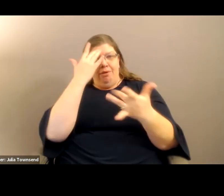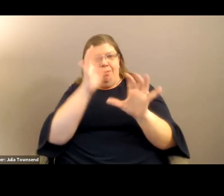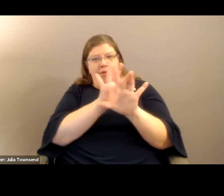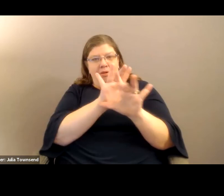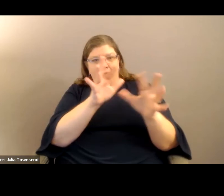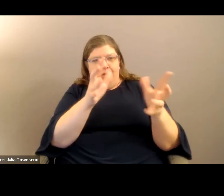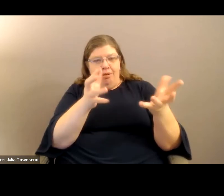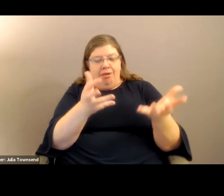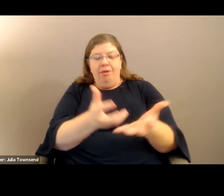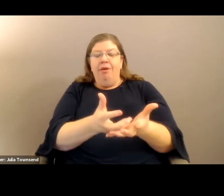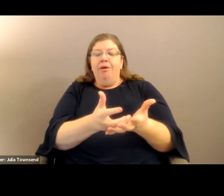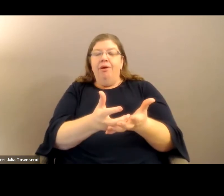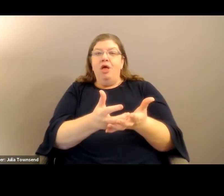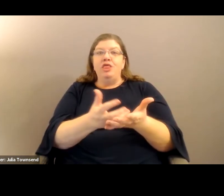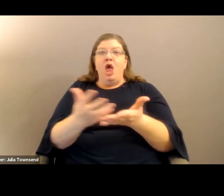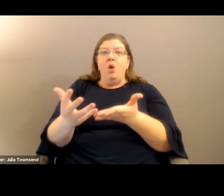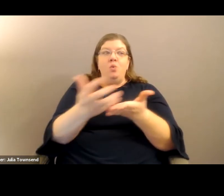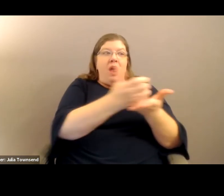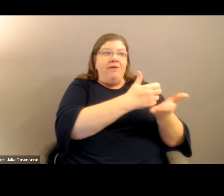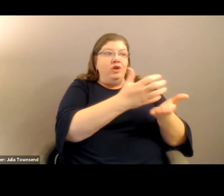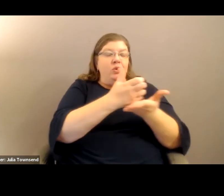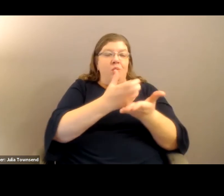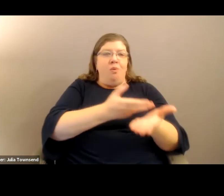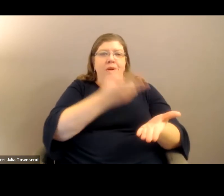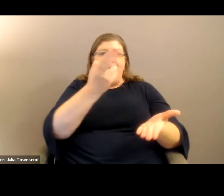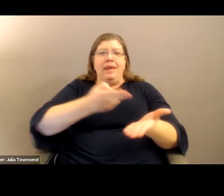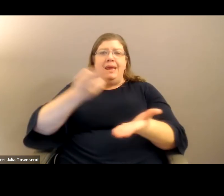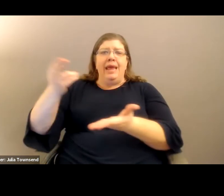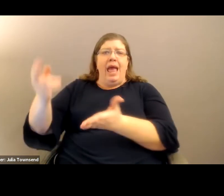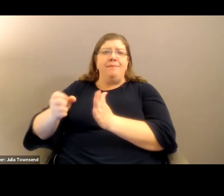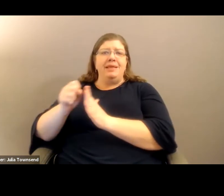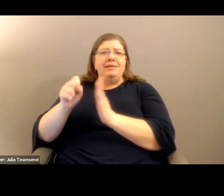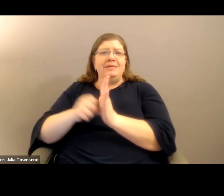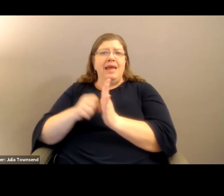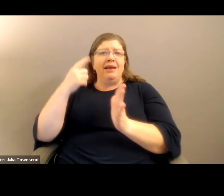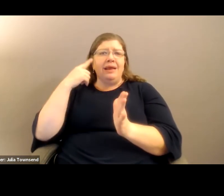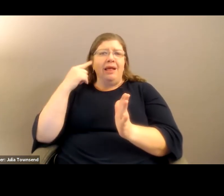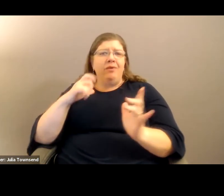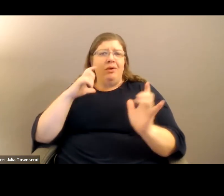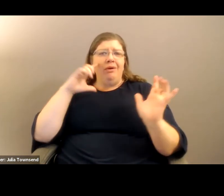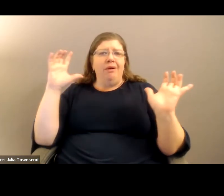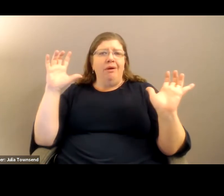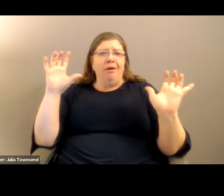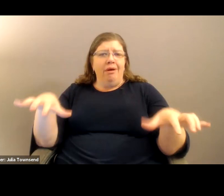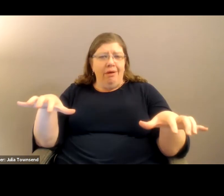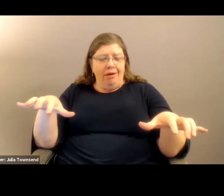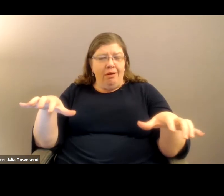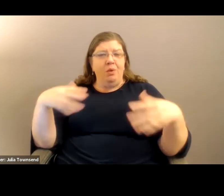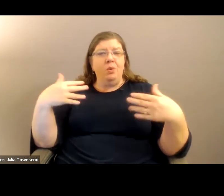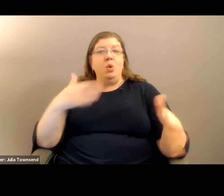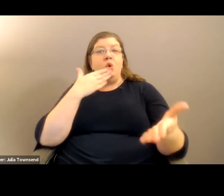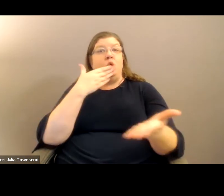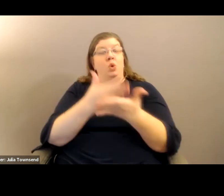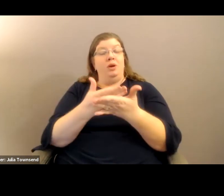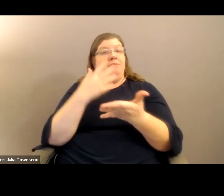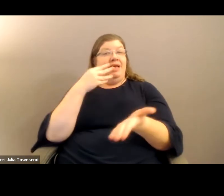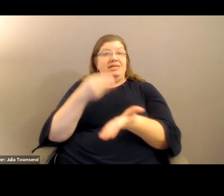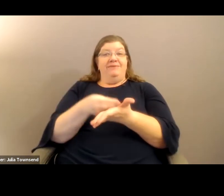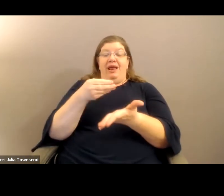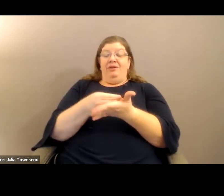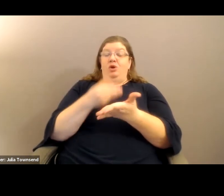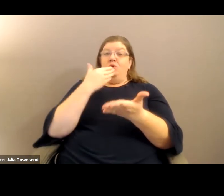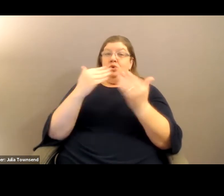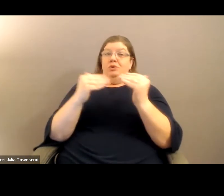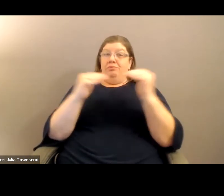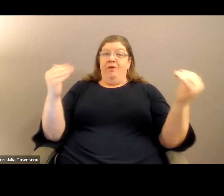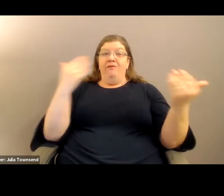sources would be up in the state of California? So we are in a good place financially with the